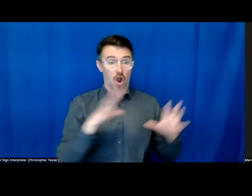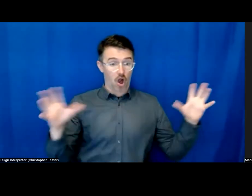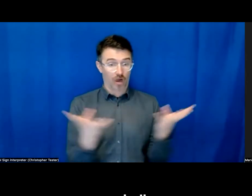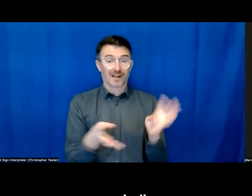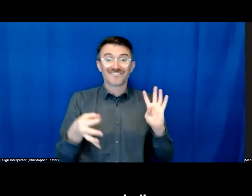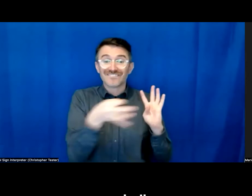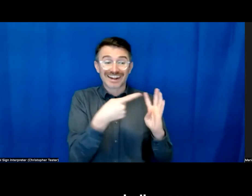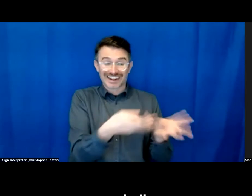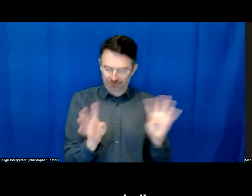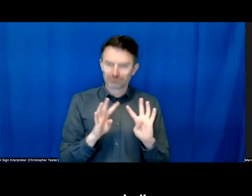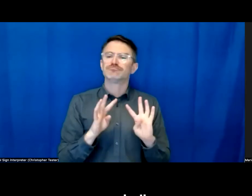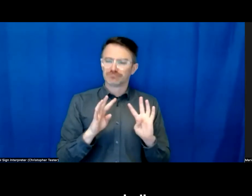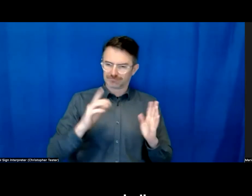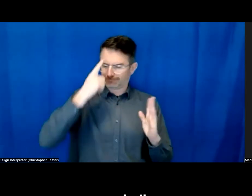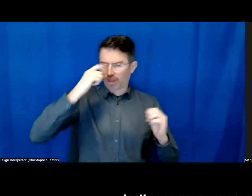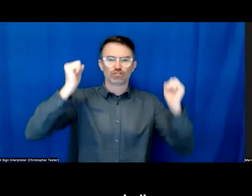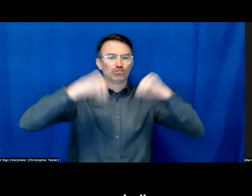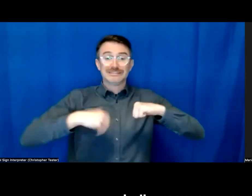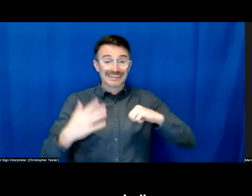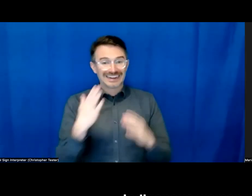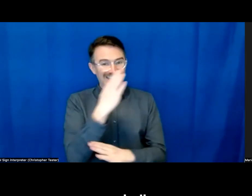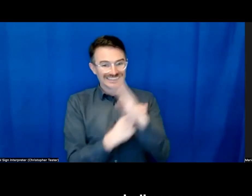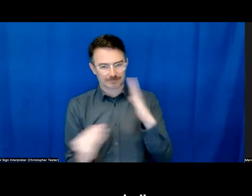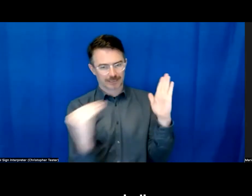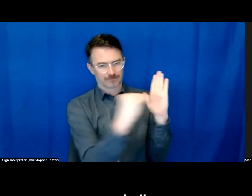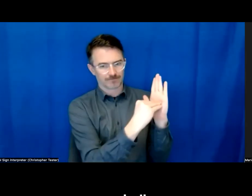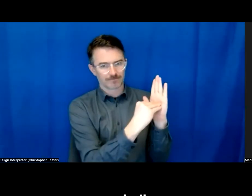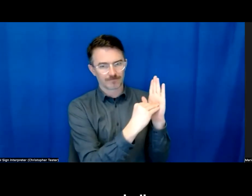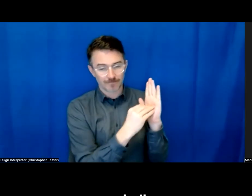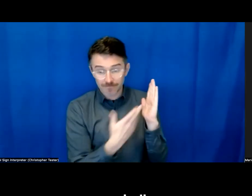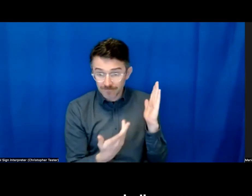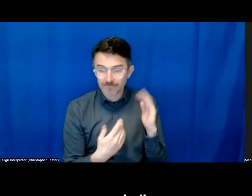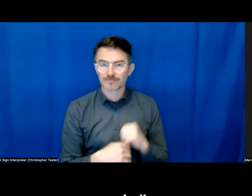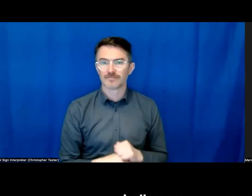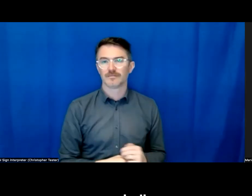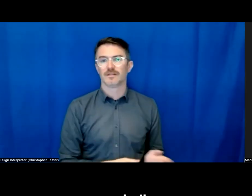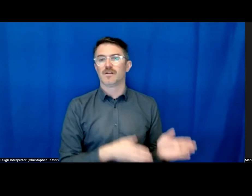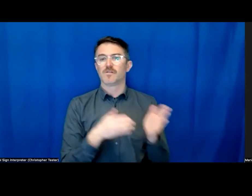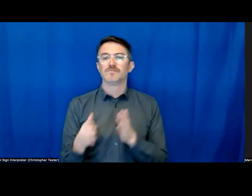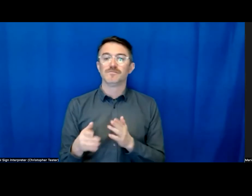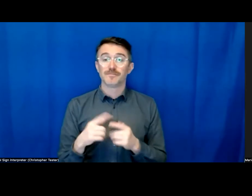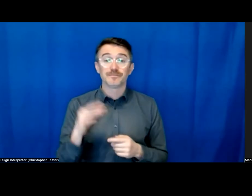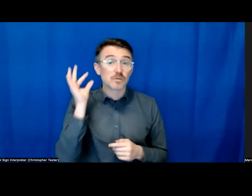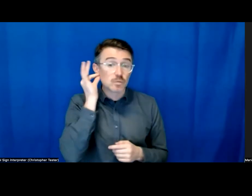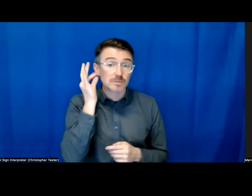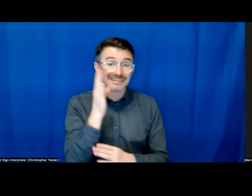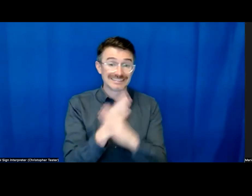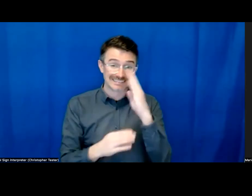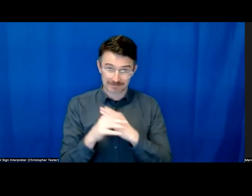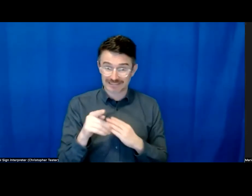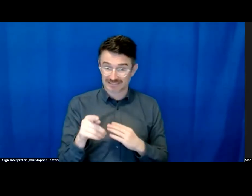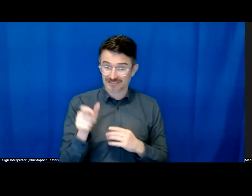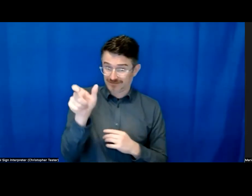Musrembang, indigenous women with disabilities are also delegated to represent their Philippines at the Musrembang for